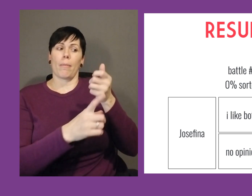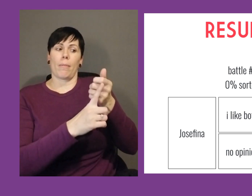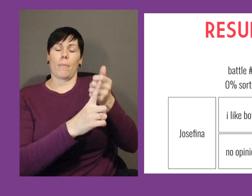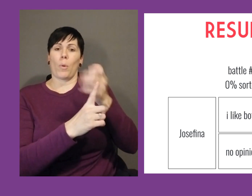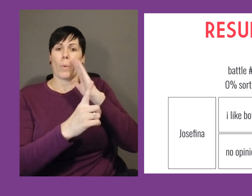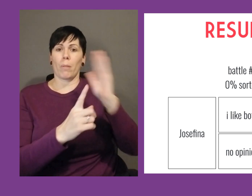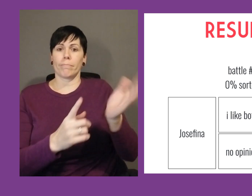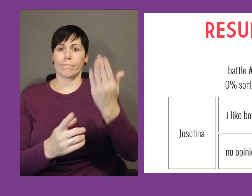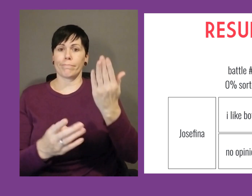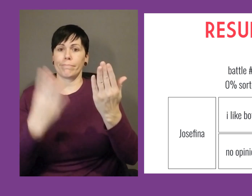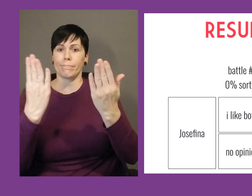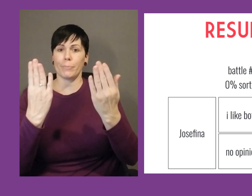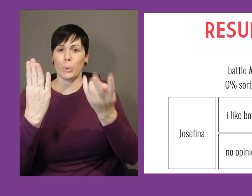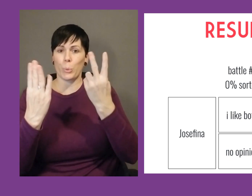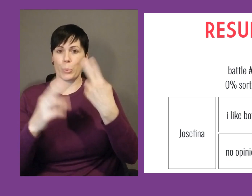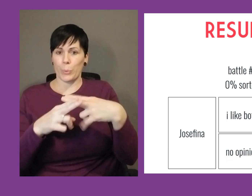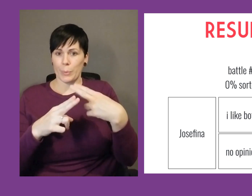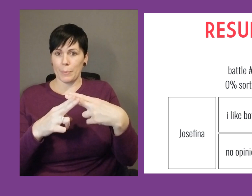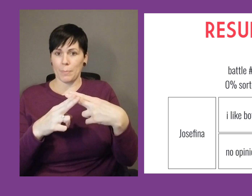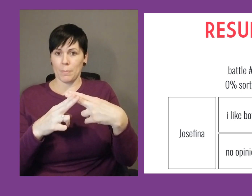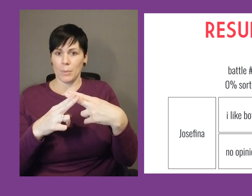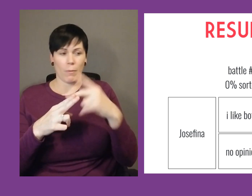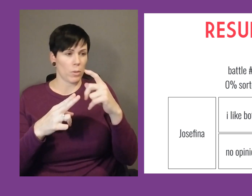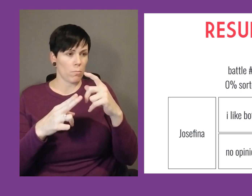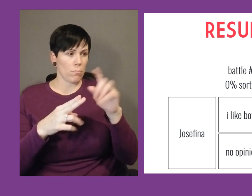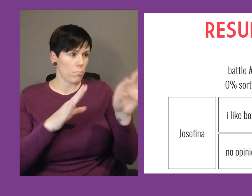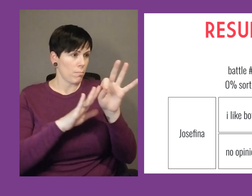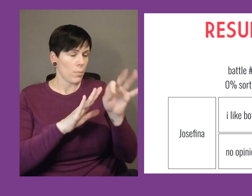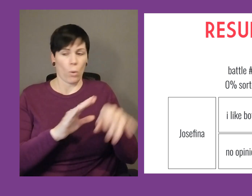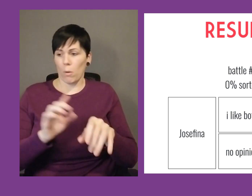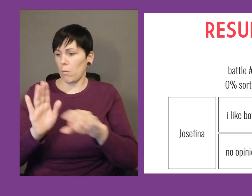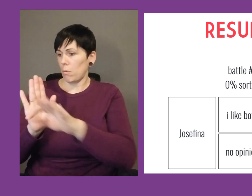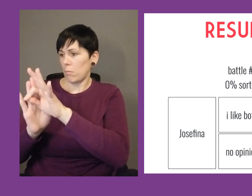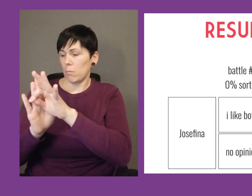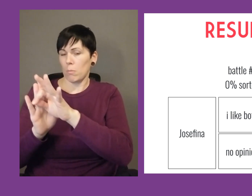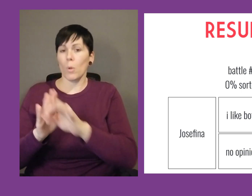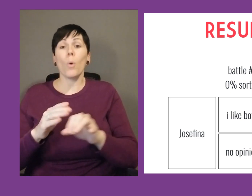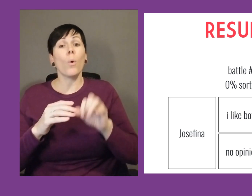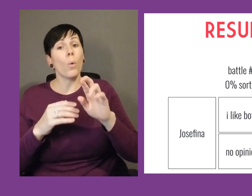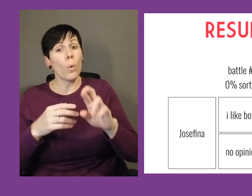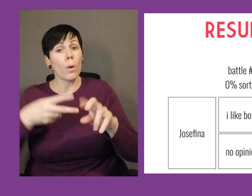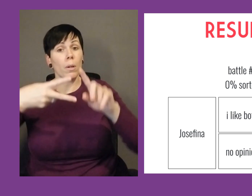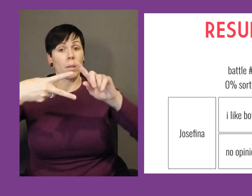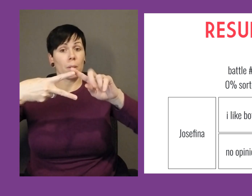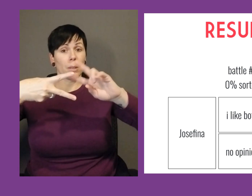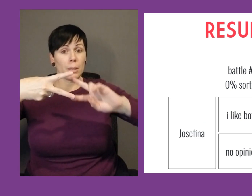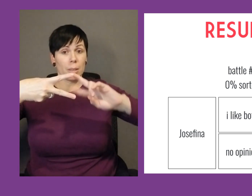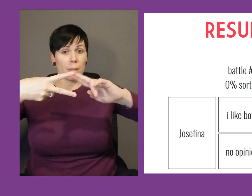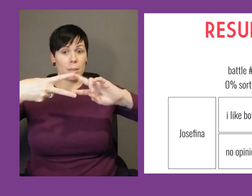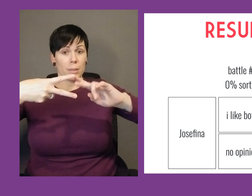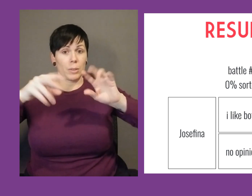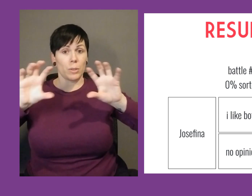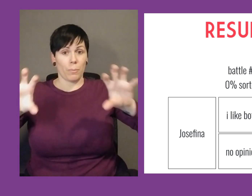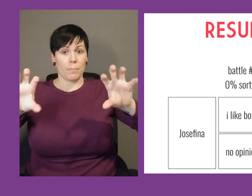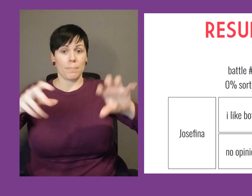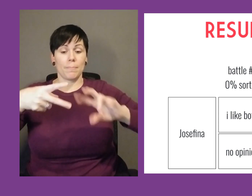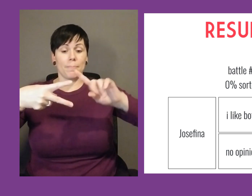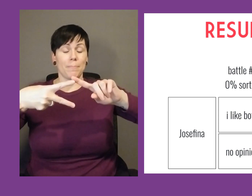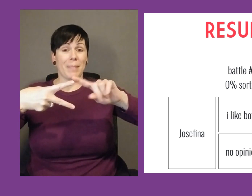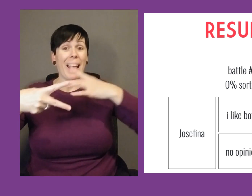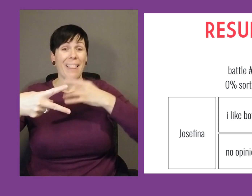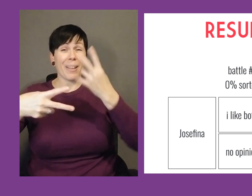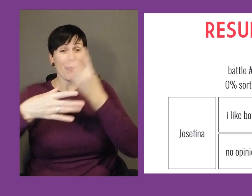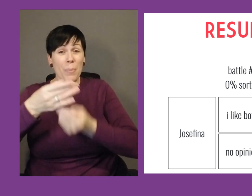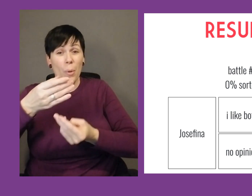time, and it pits them against each other. You can pick one or the other, or you can say, I like them both, or no